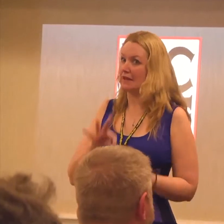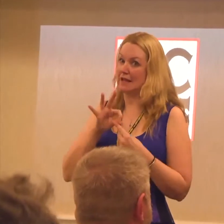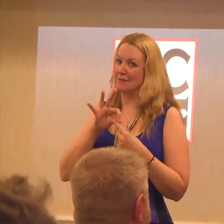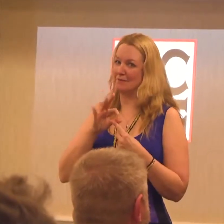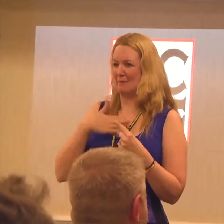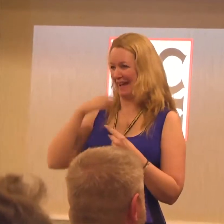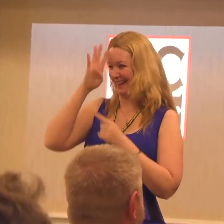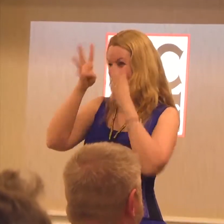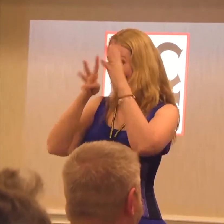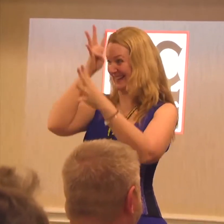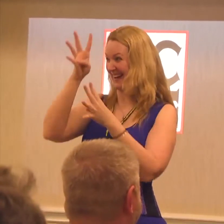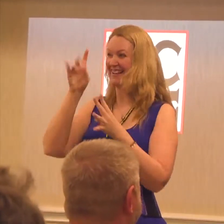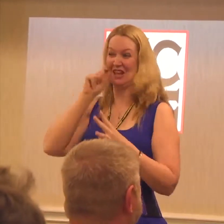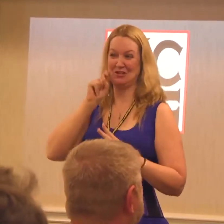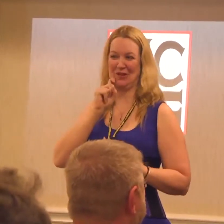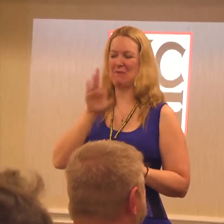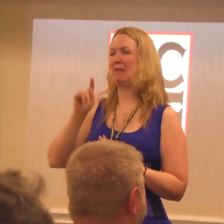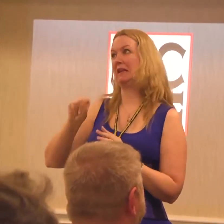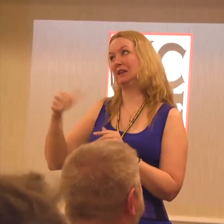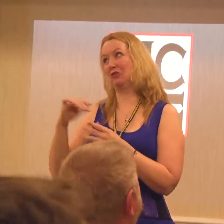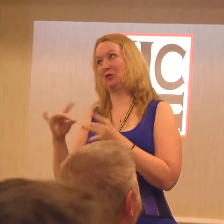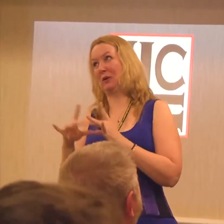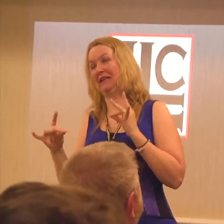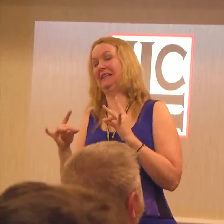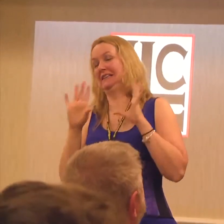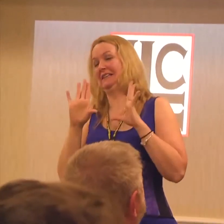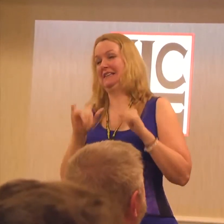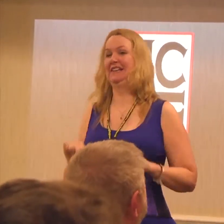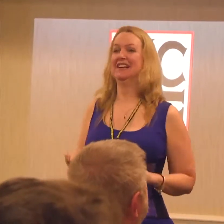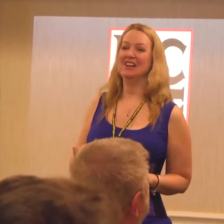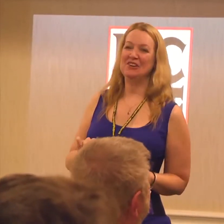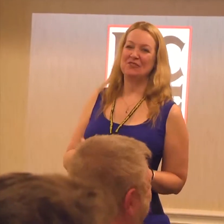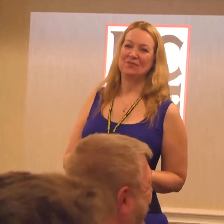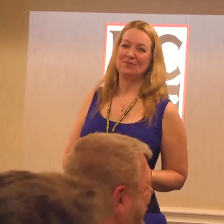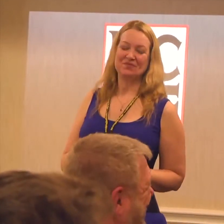fantasies. But that's another story.